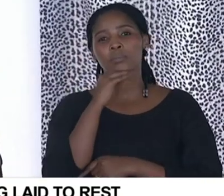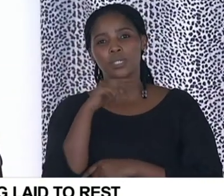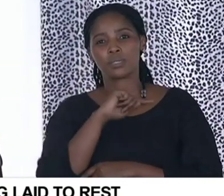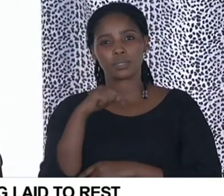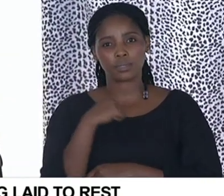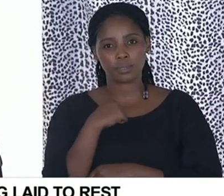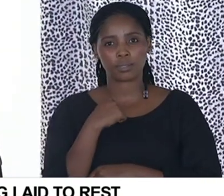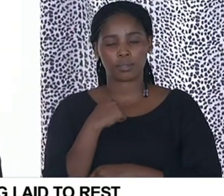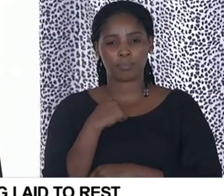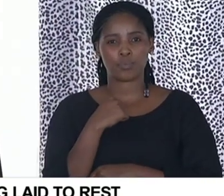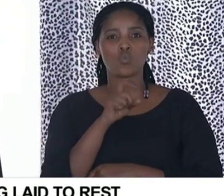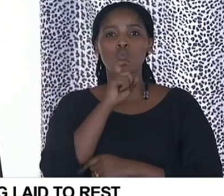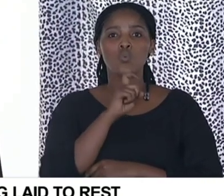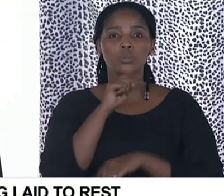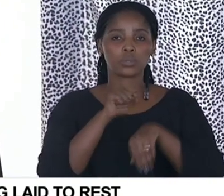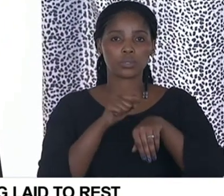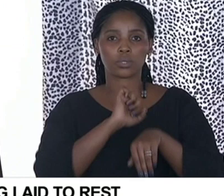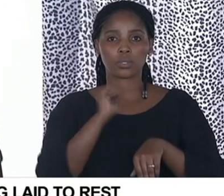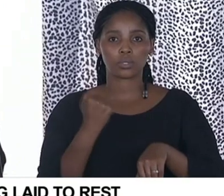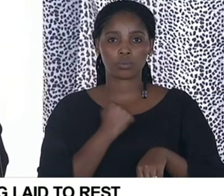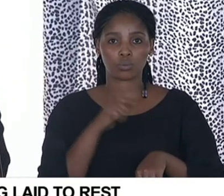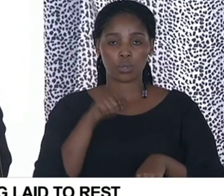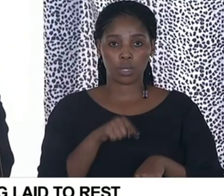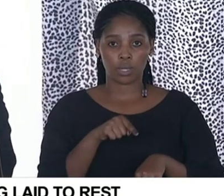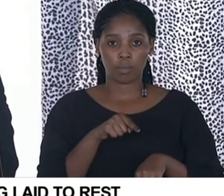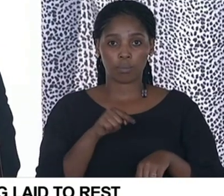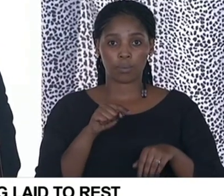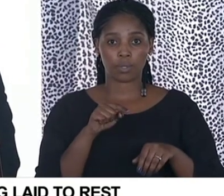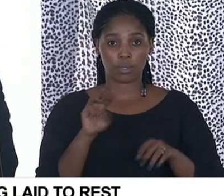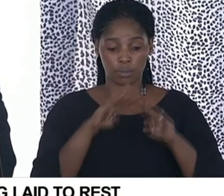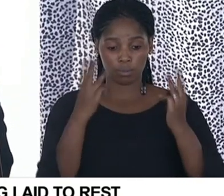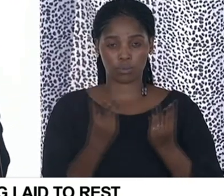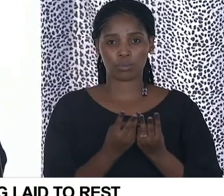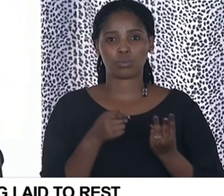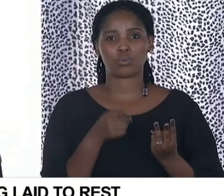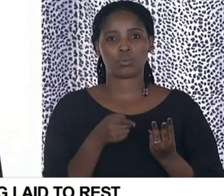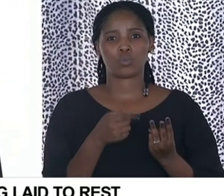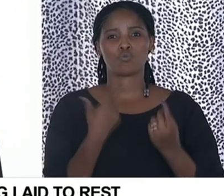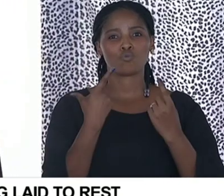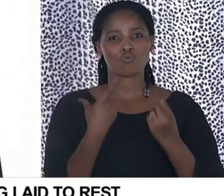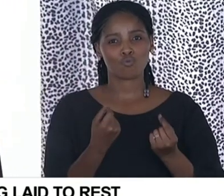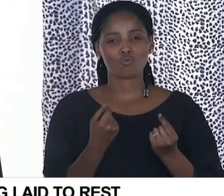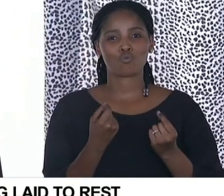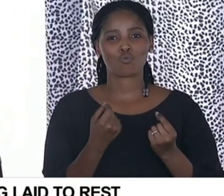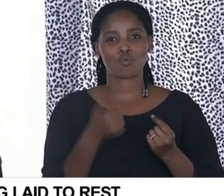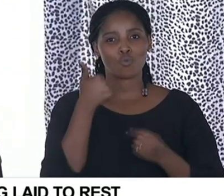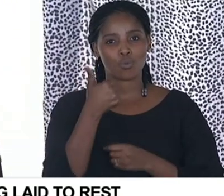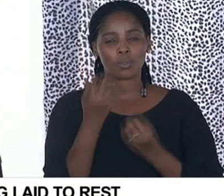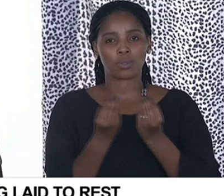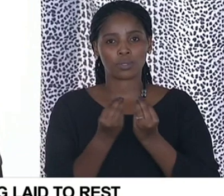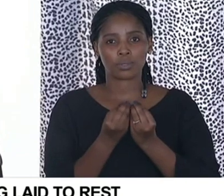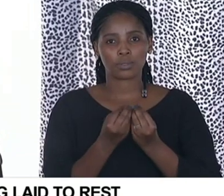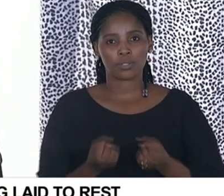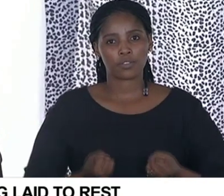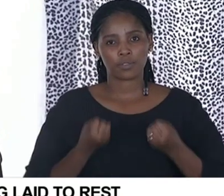earth wisely, in performing good deeds, and in being of service